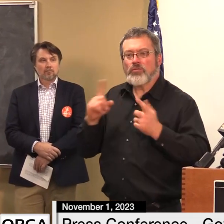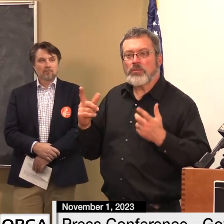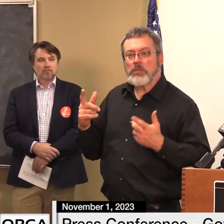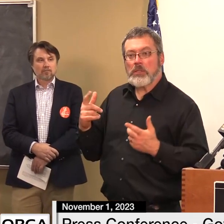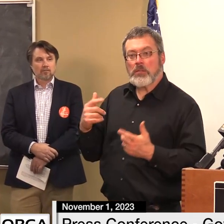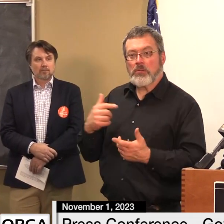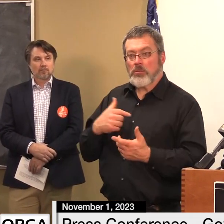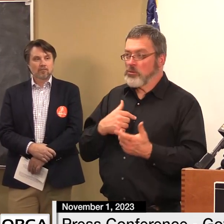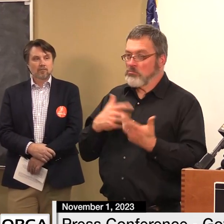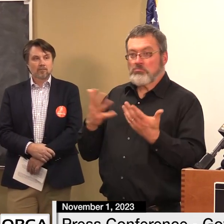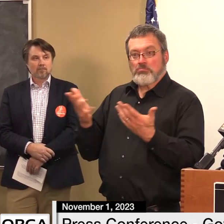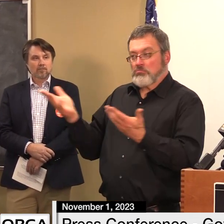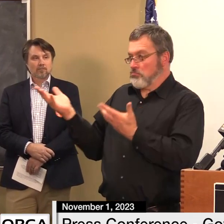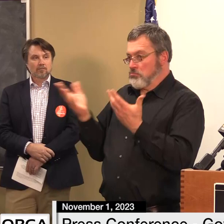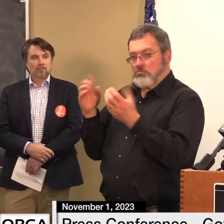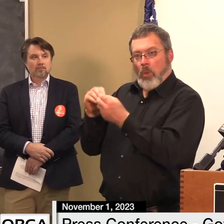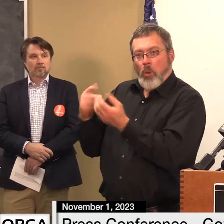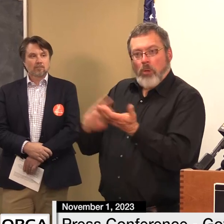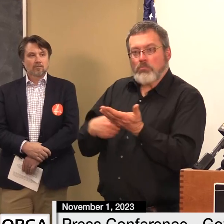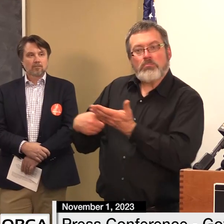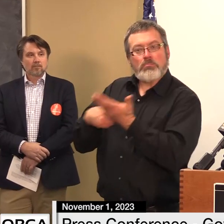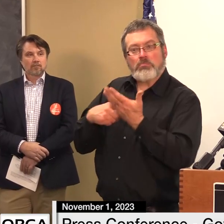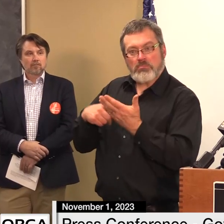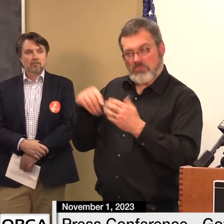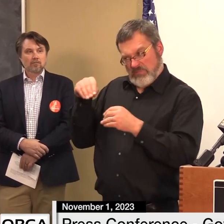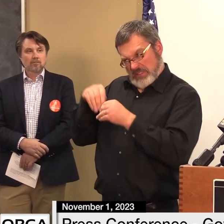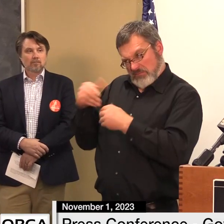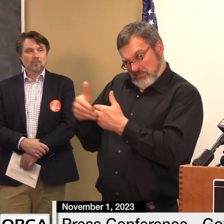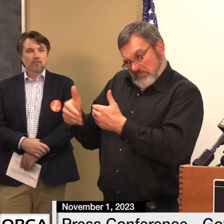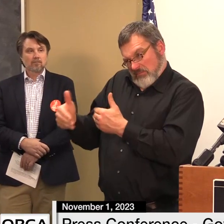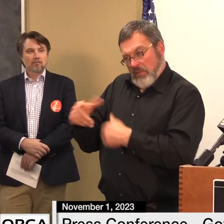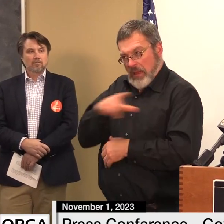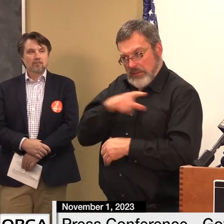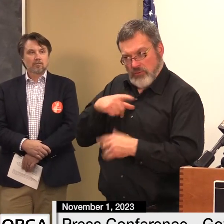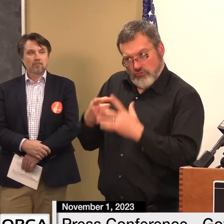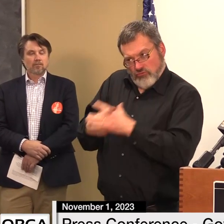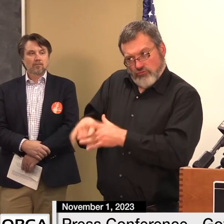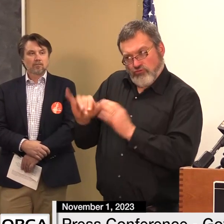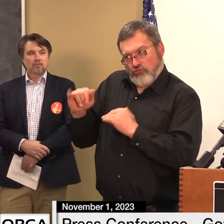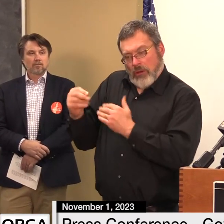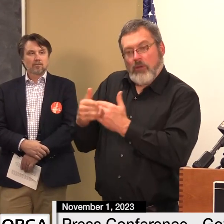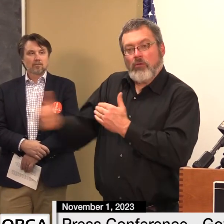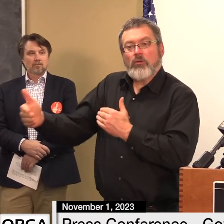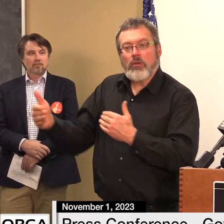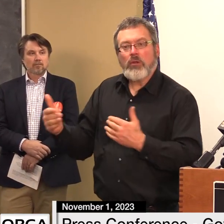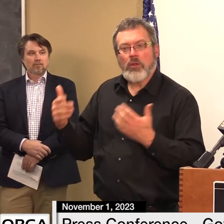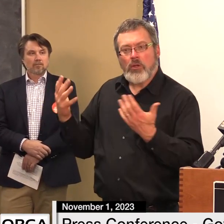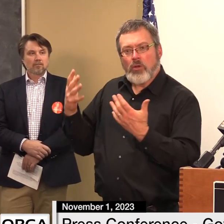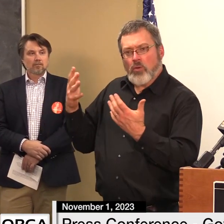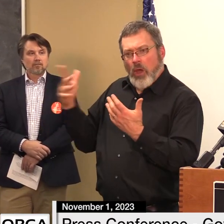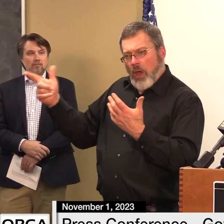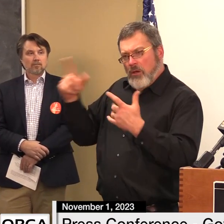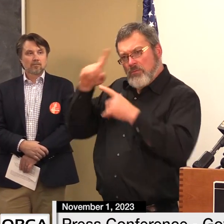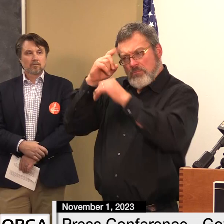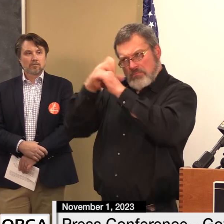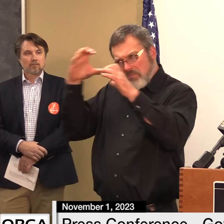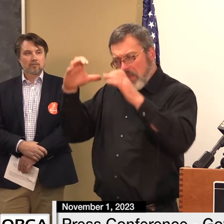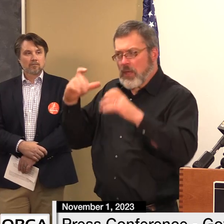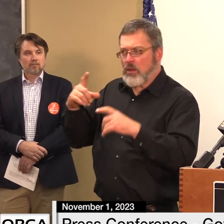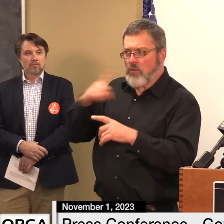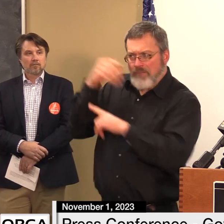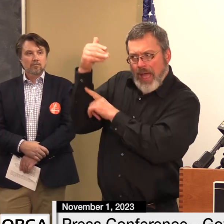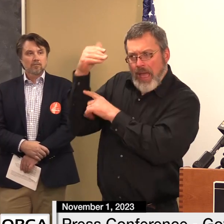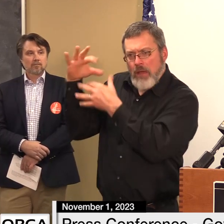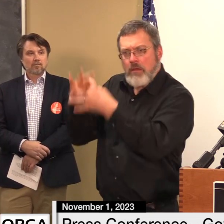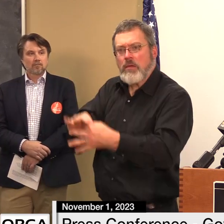him about that as well in the legislature. I don't know what he wants to do with the red flag laws to enhance those,